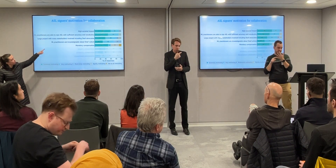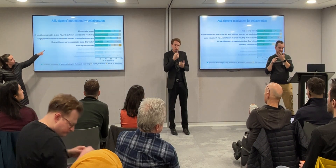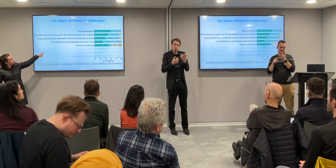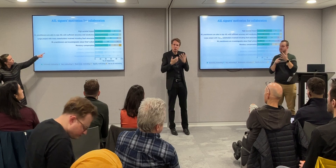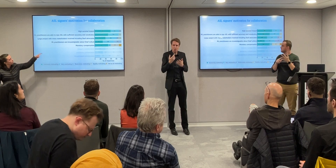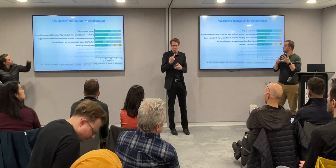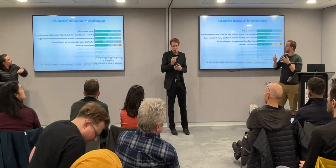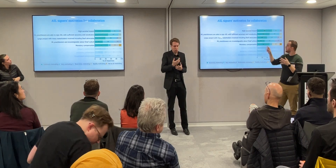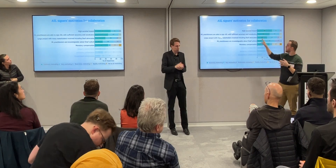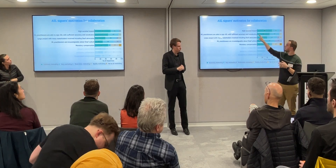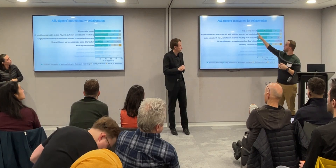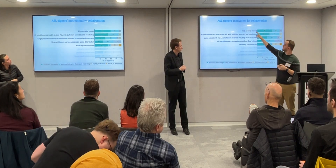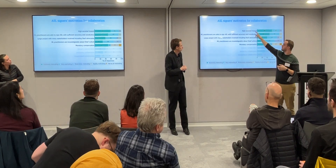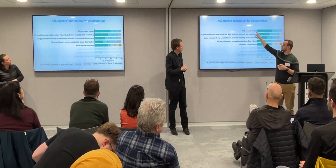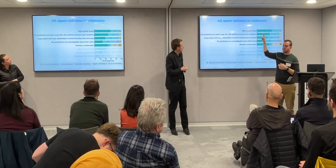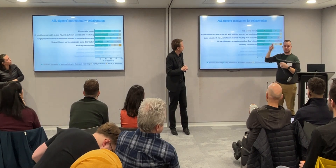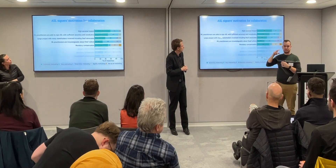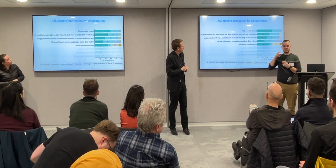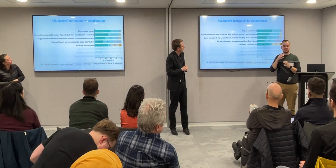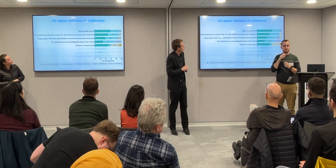top 5 you can see here.